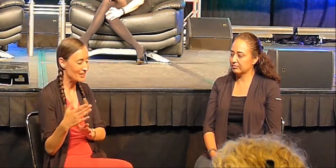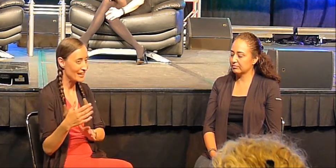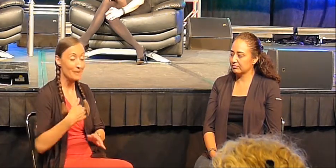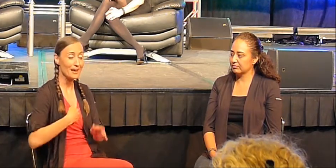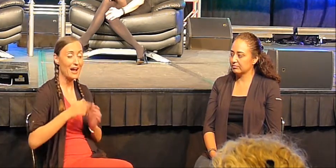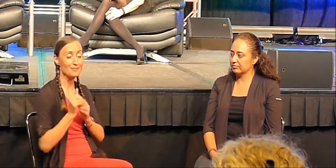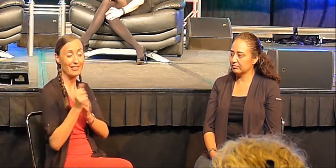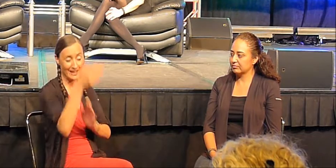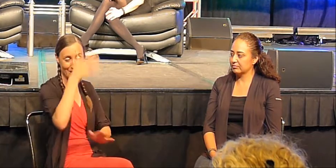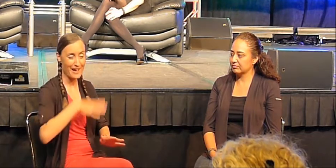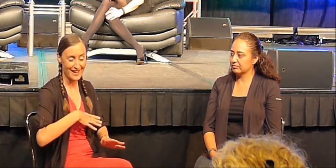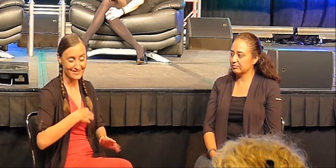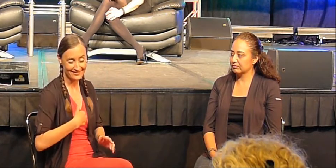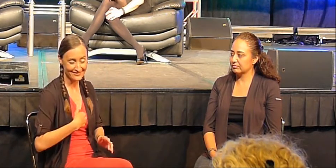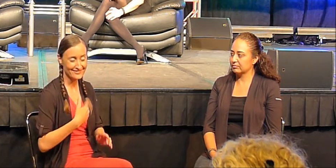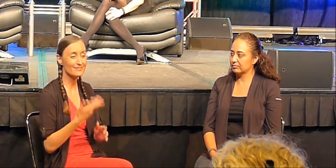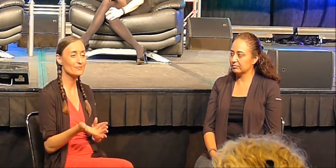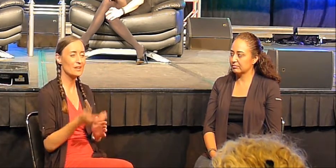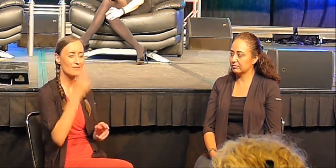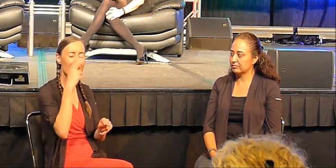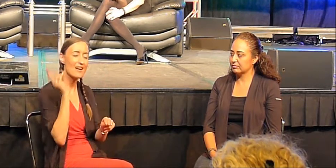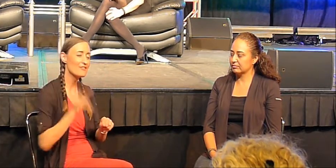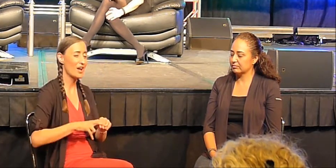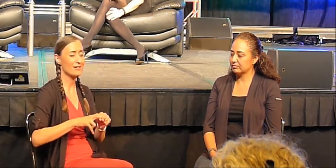And yes, so it was a lot of fun.